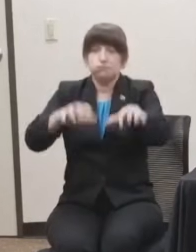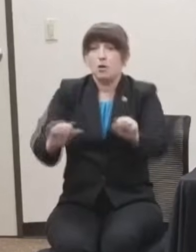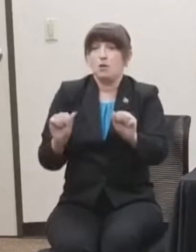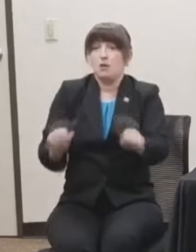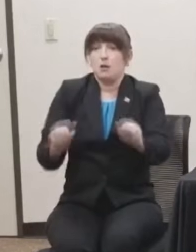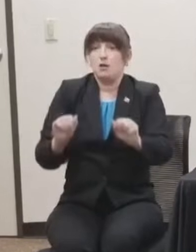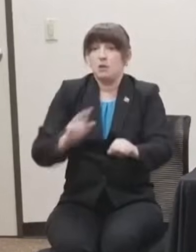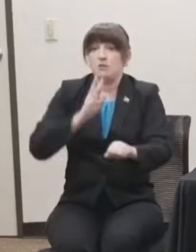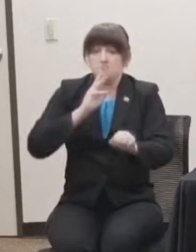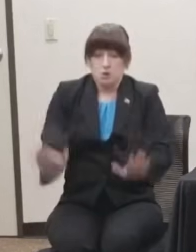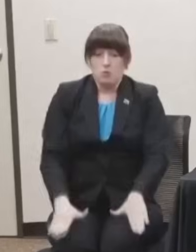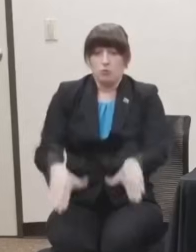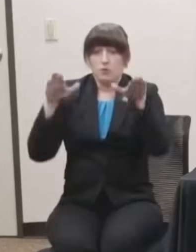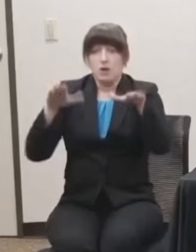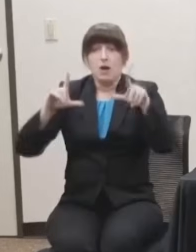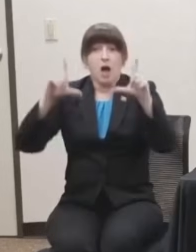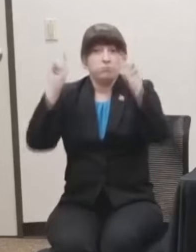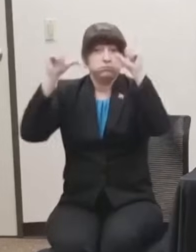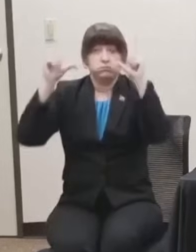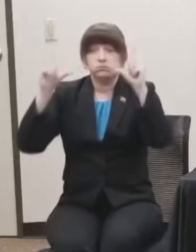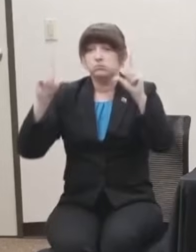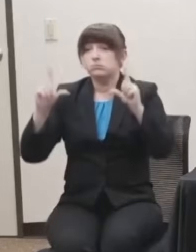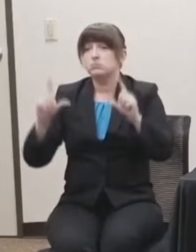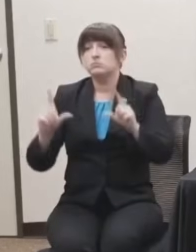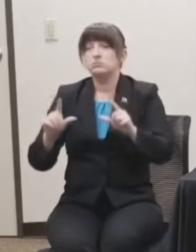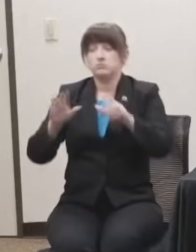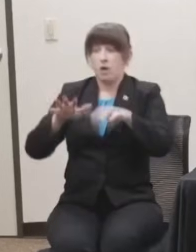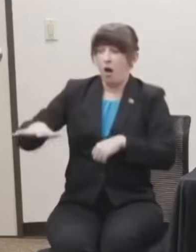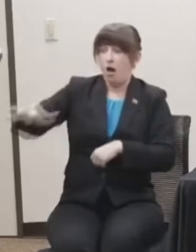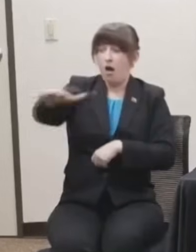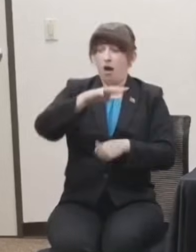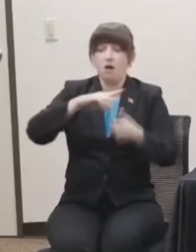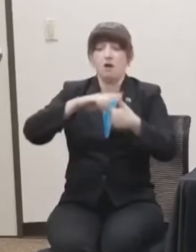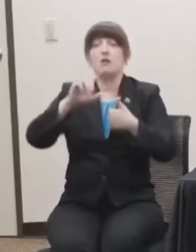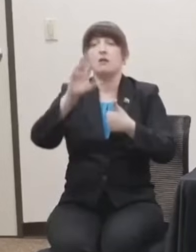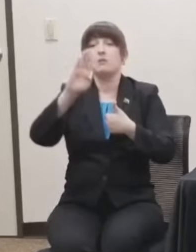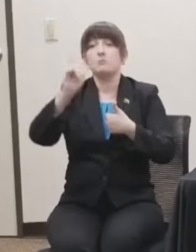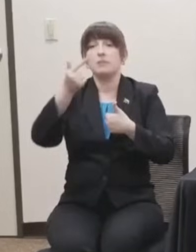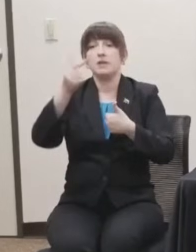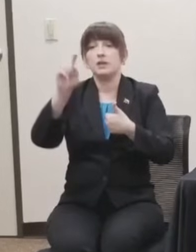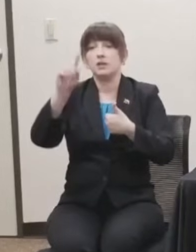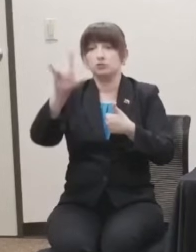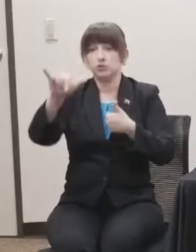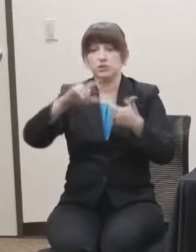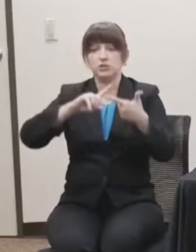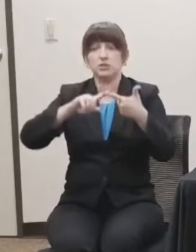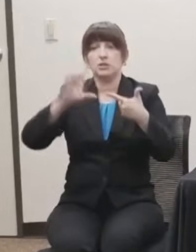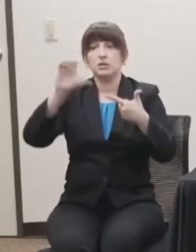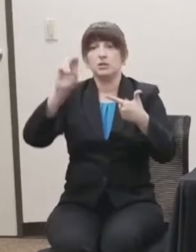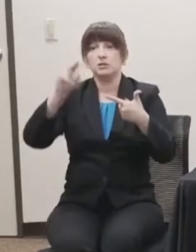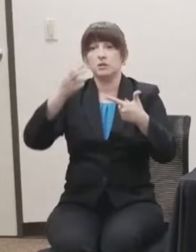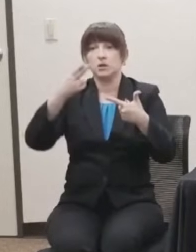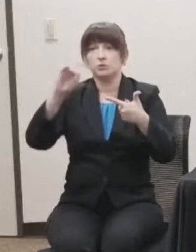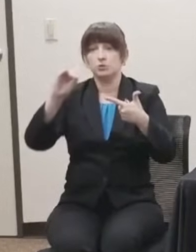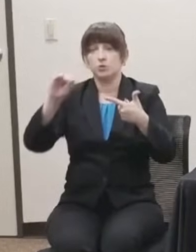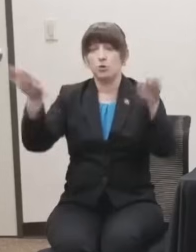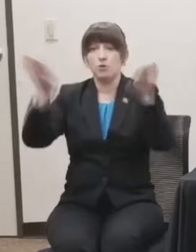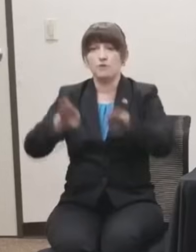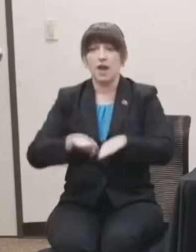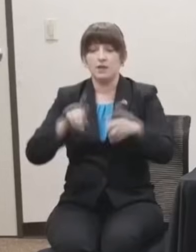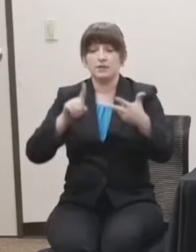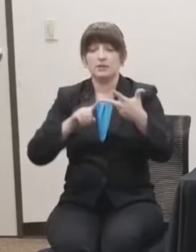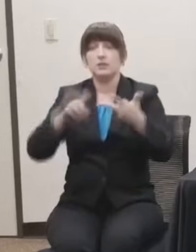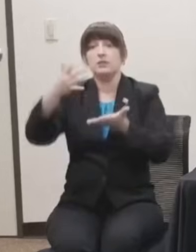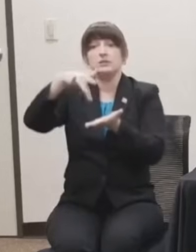flooding broadly in these regions: the Big Country, Concho Valley, Central Texas,